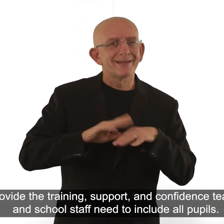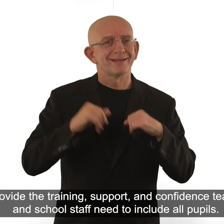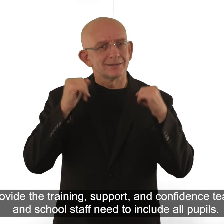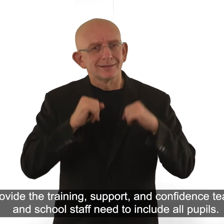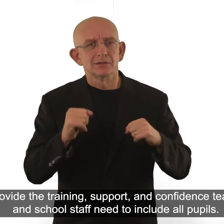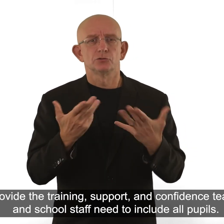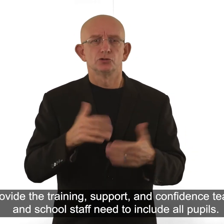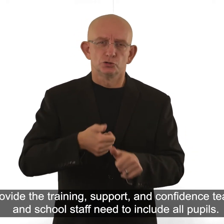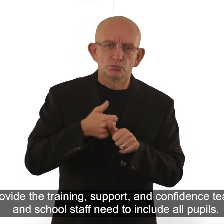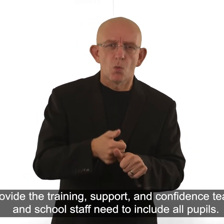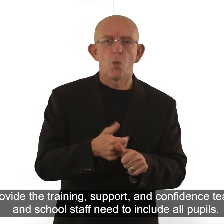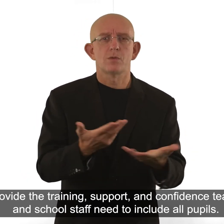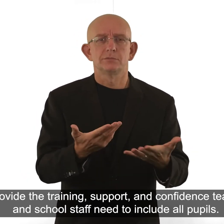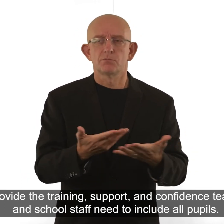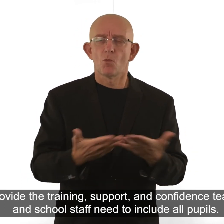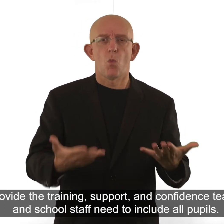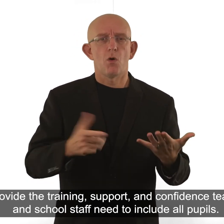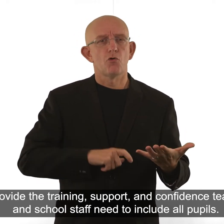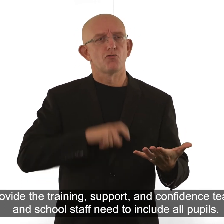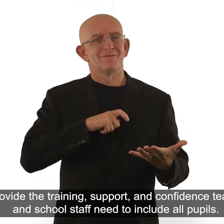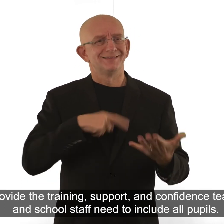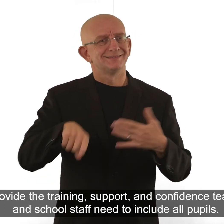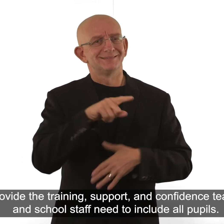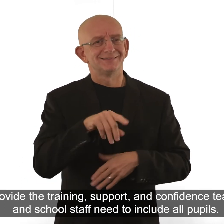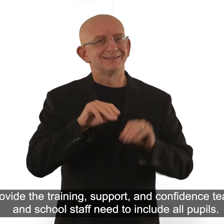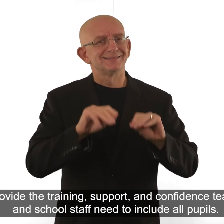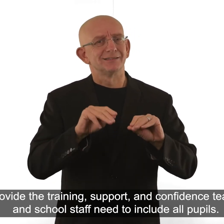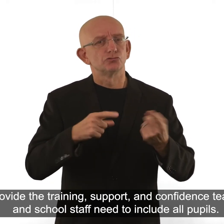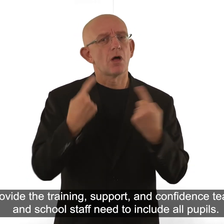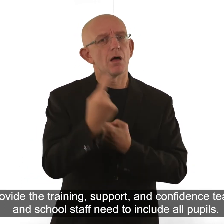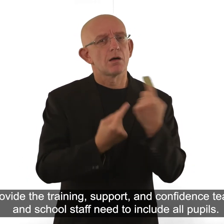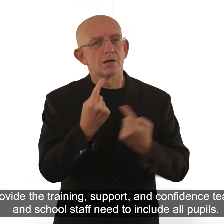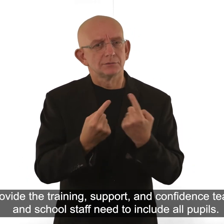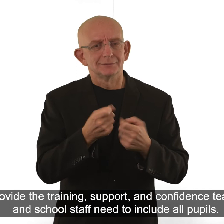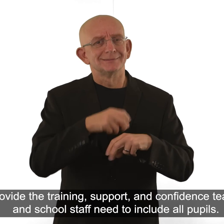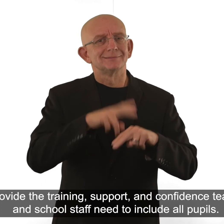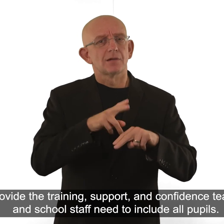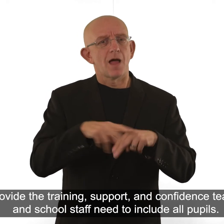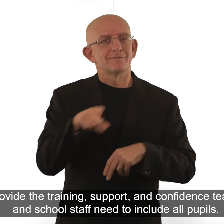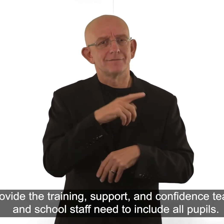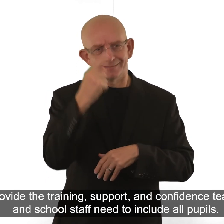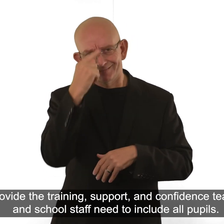and confidence teachers and school staff need to include all pupils.